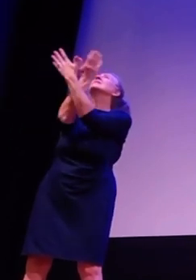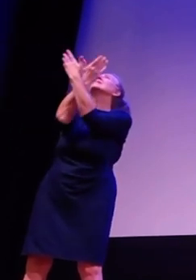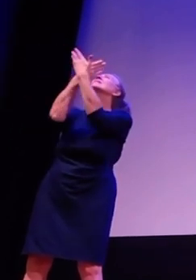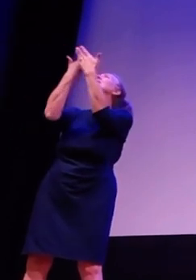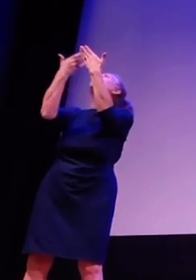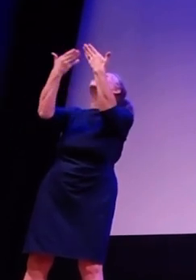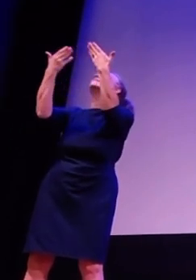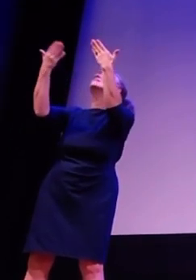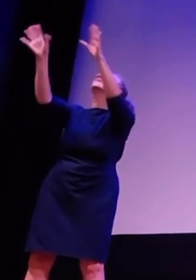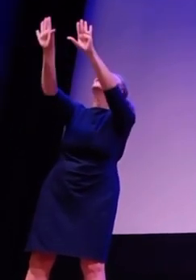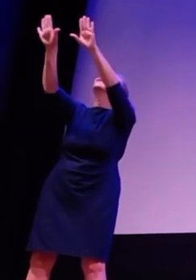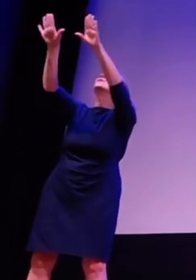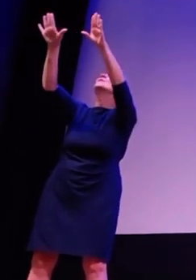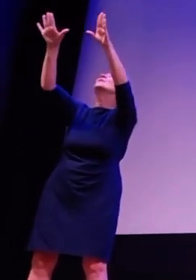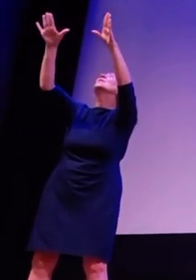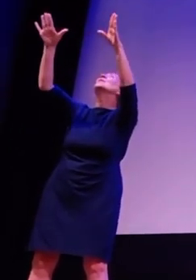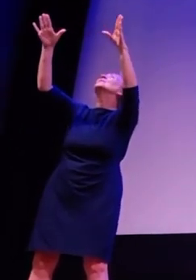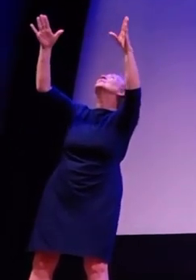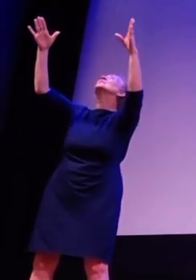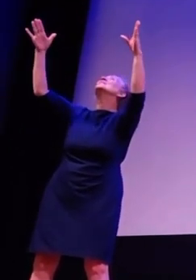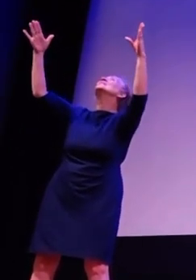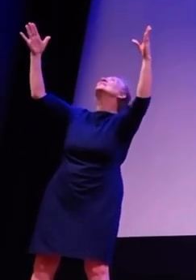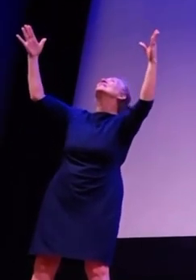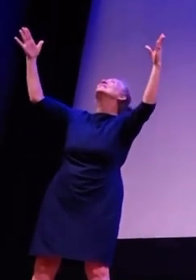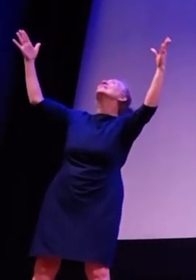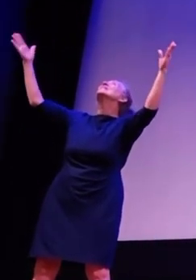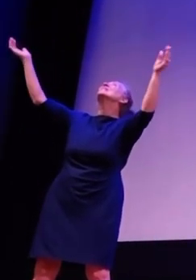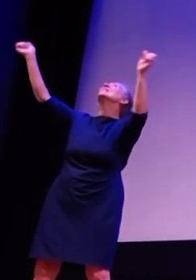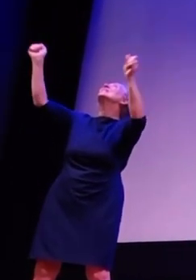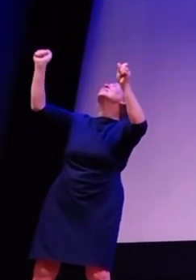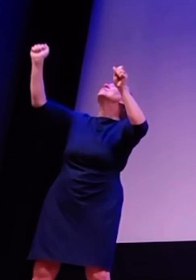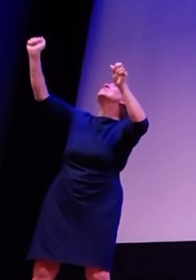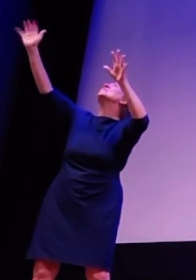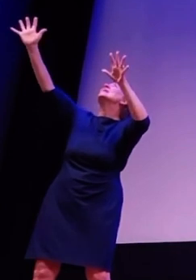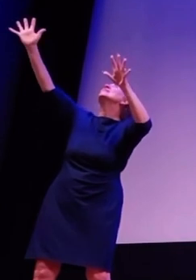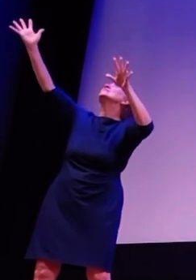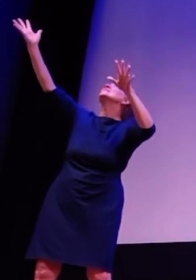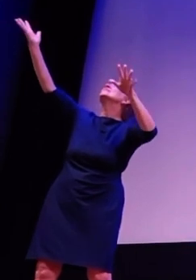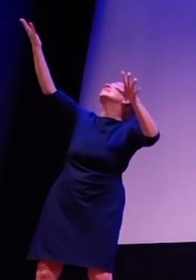heaven opens its magic main.